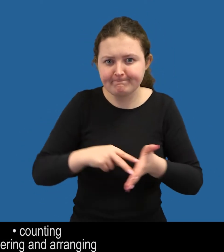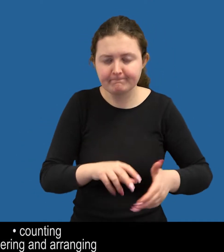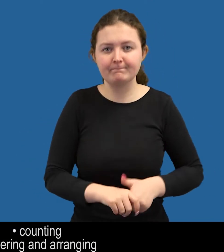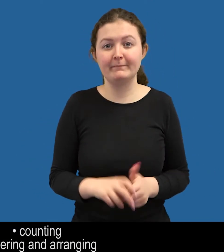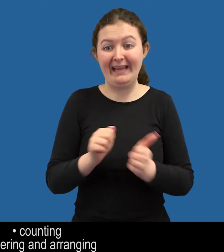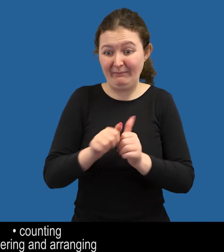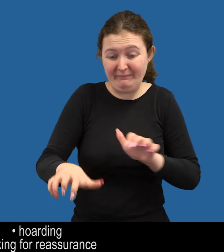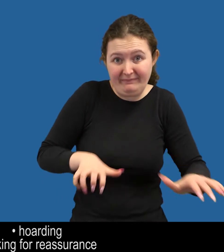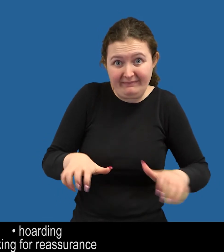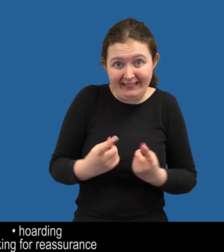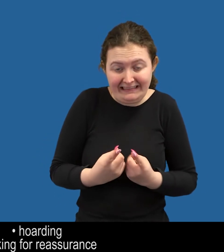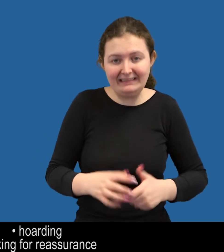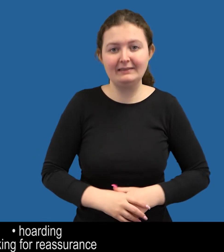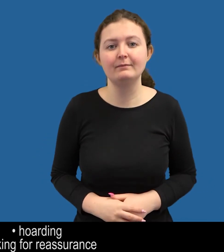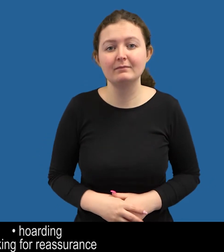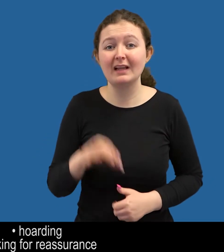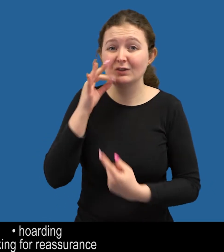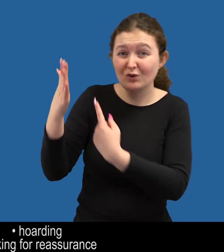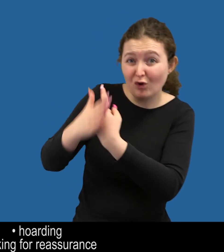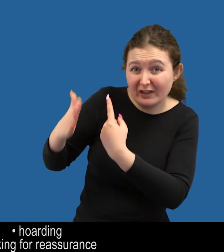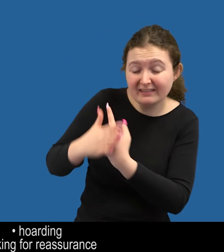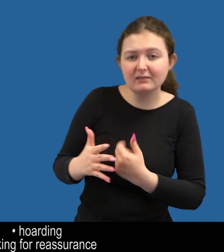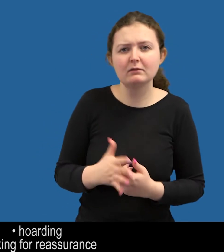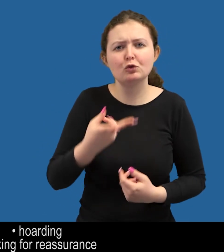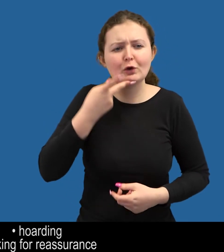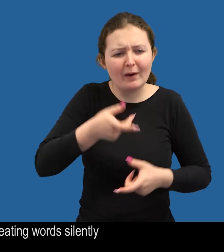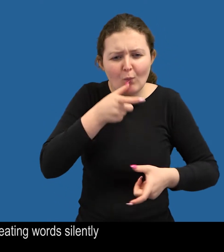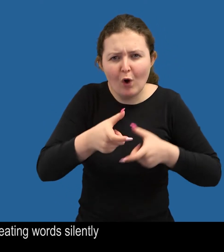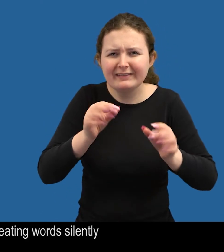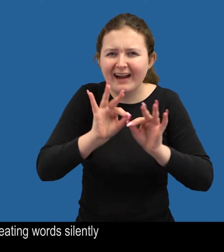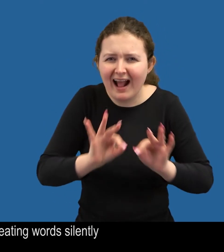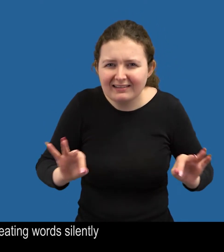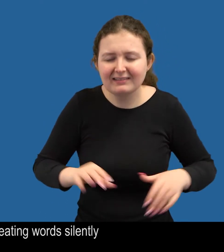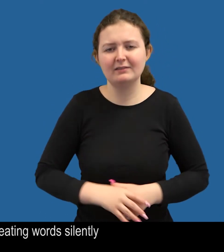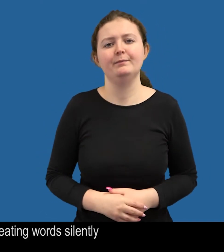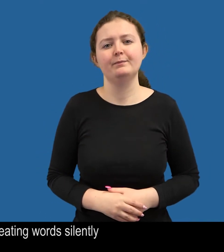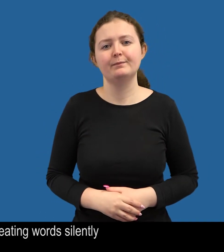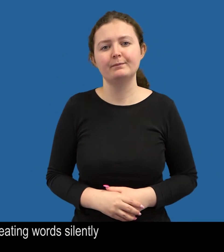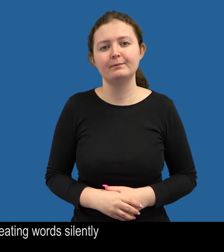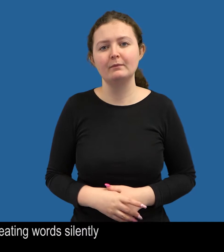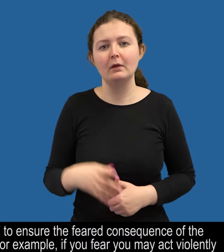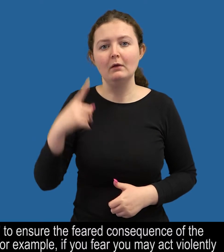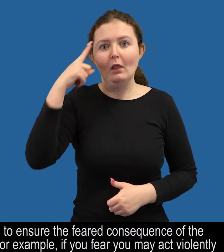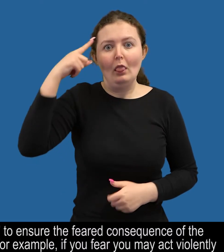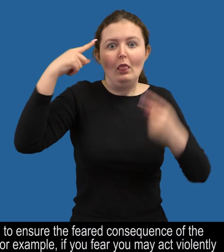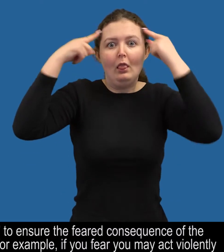arranging, hoarding, asking for reassurance, repeating words silently,